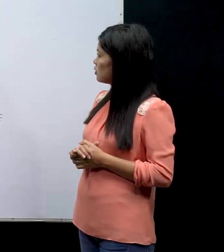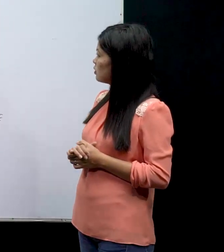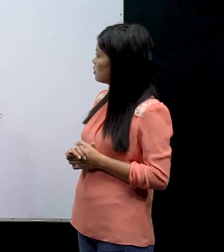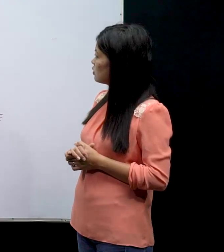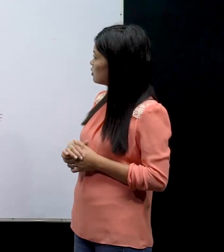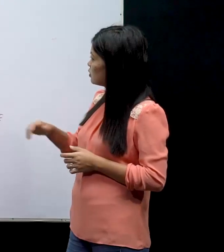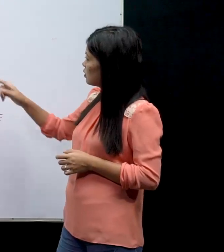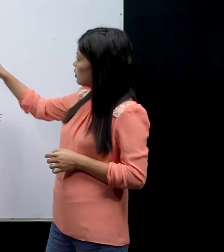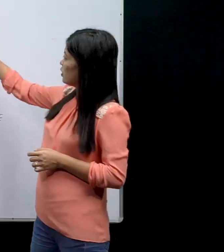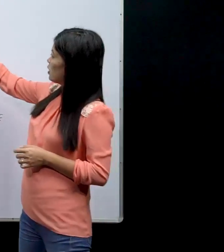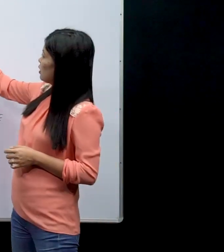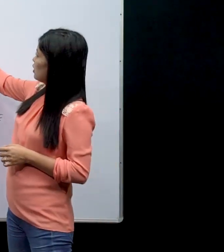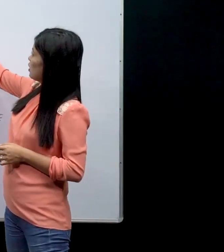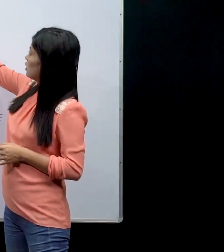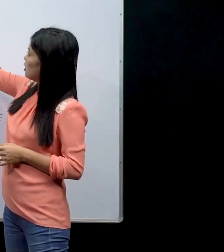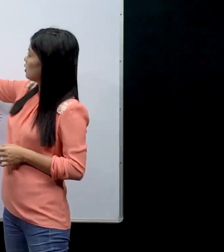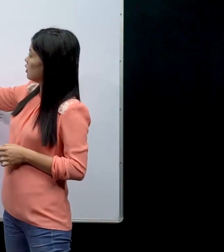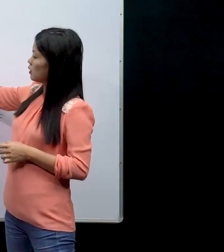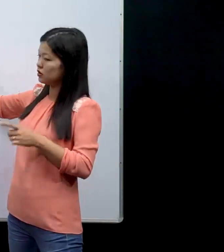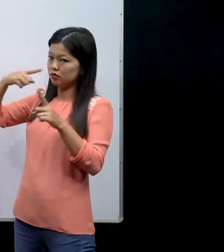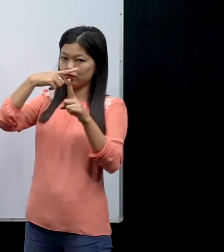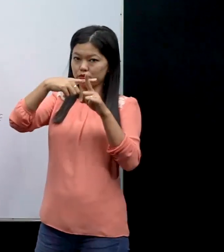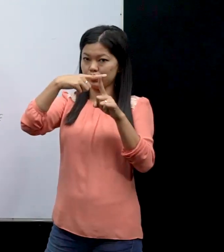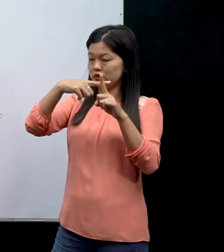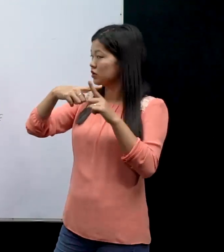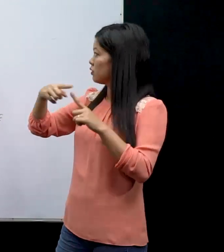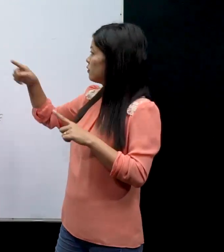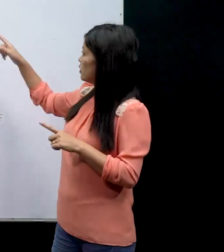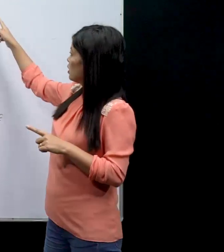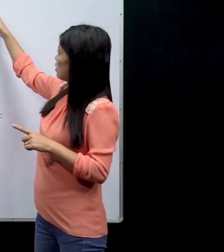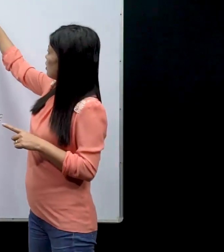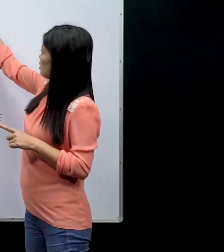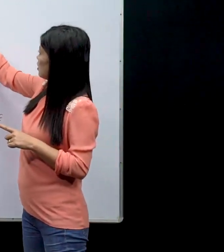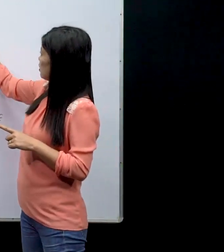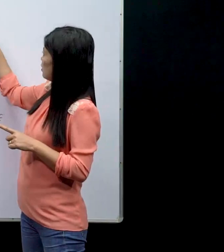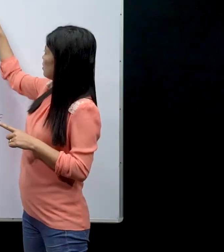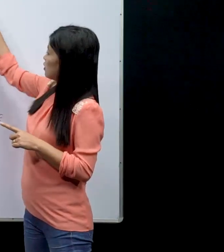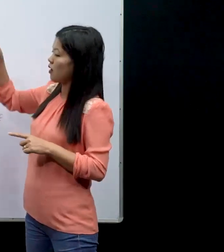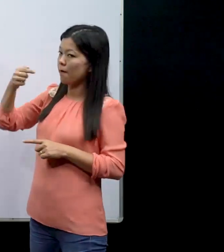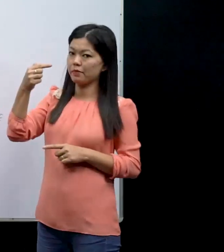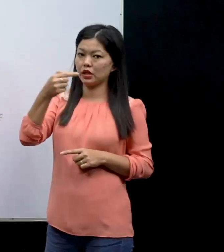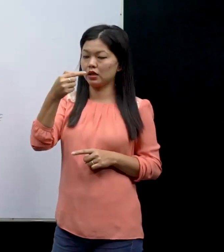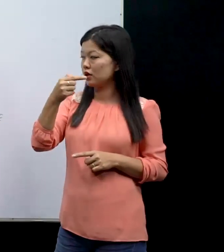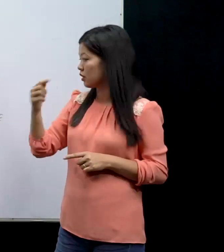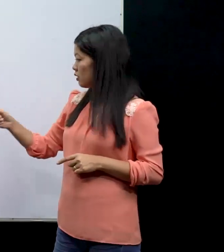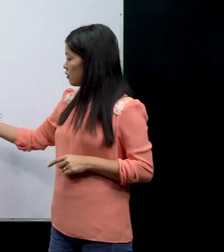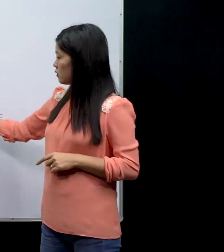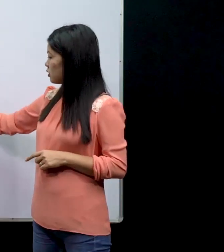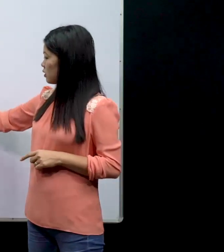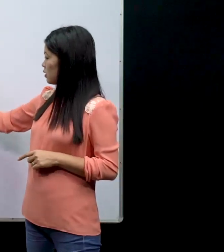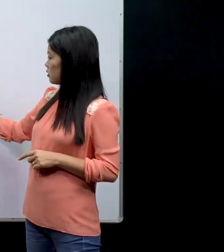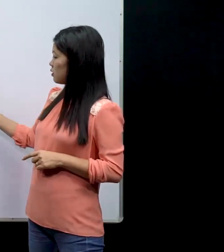means sodium has 1 positive charge cation and chlorine has 1 negative charge